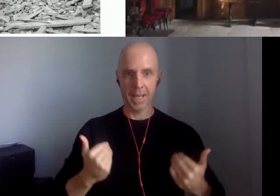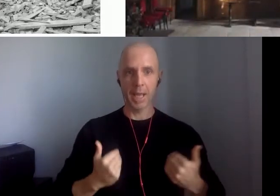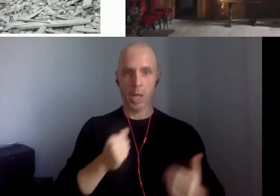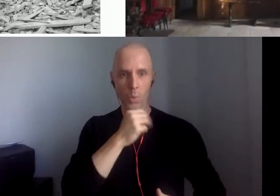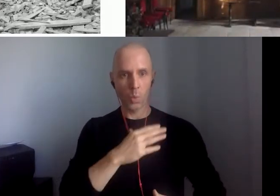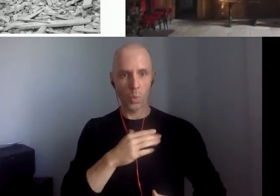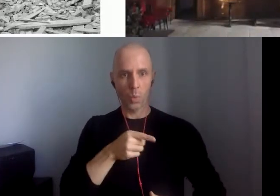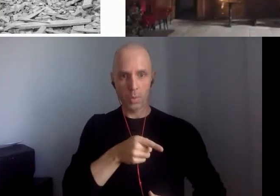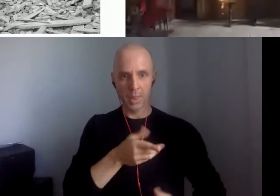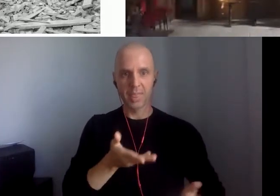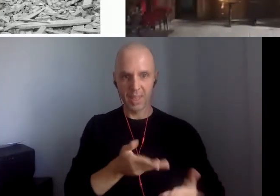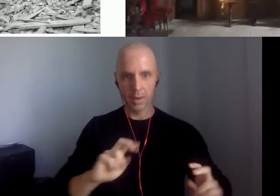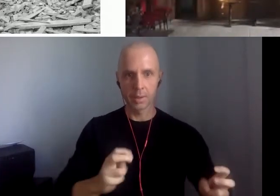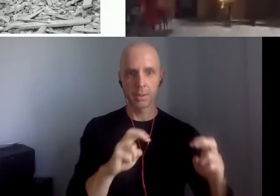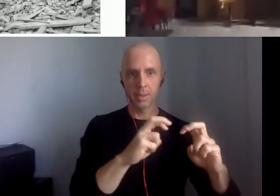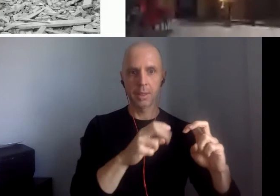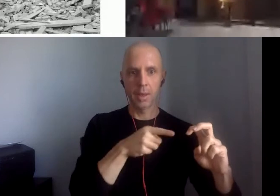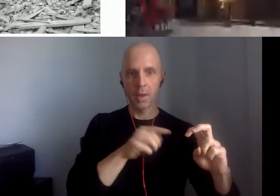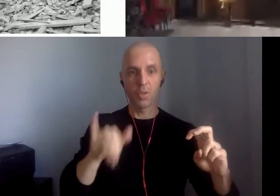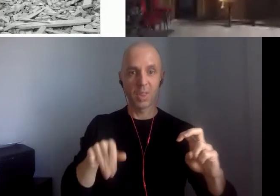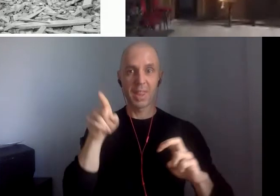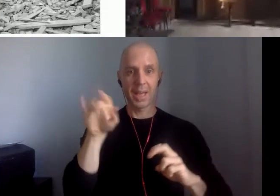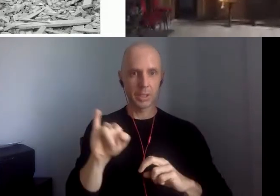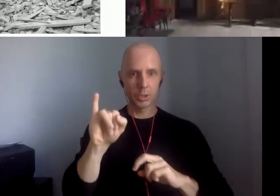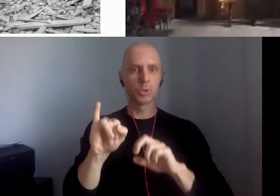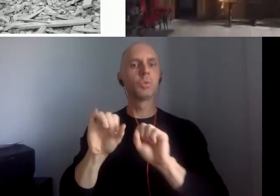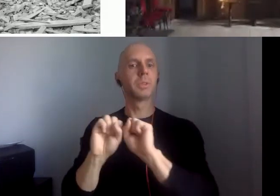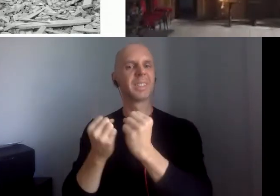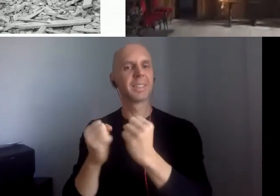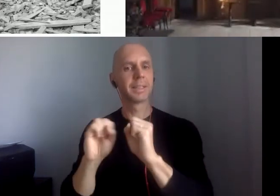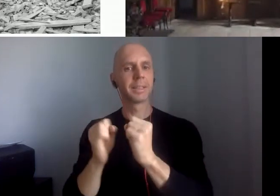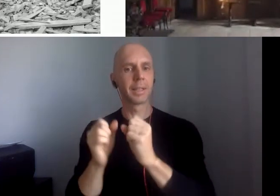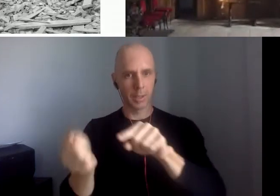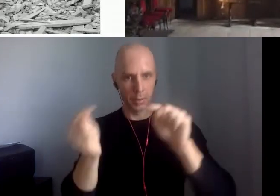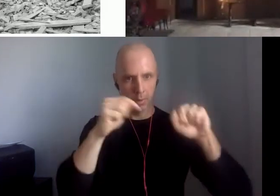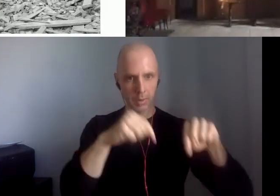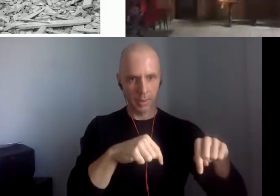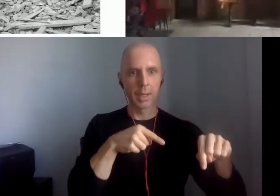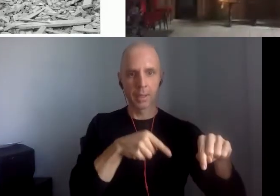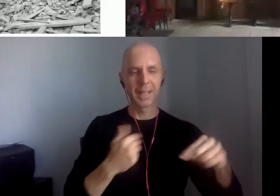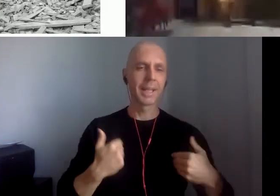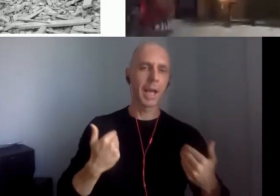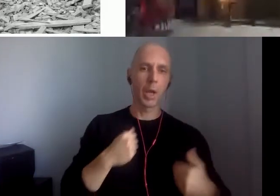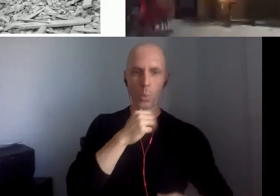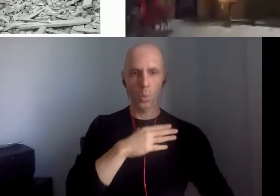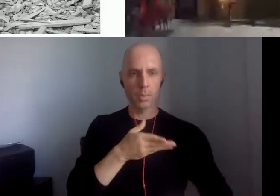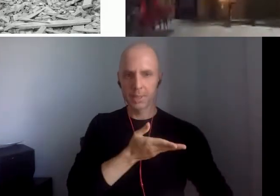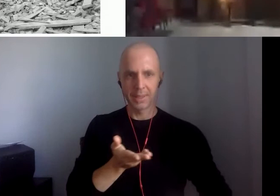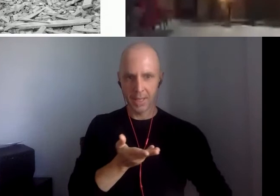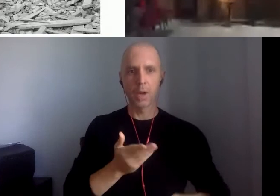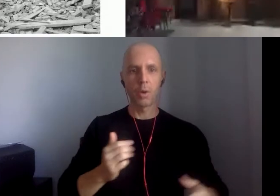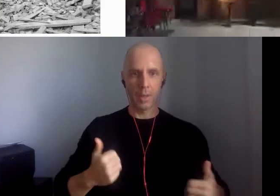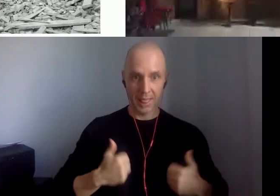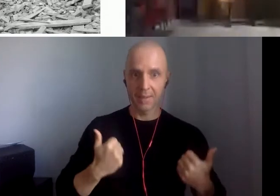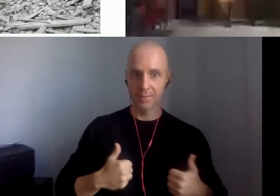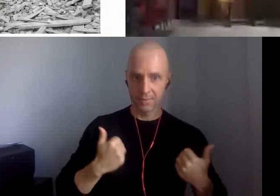clerks for the Hearts of Oak Society. And they were in danger. They had, there's a large air raid